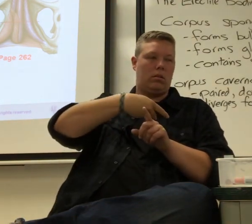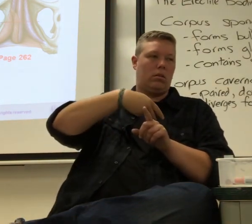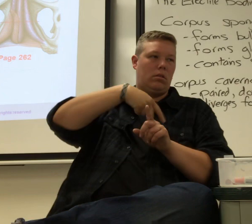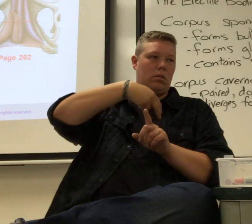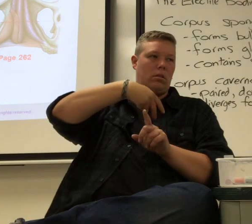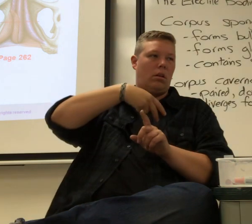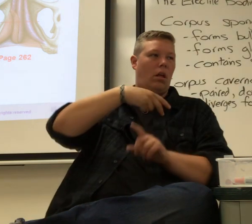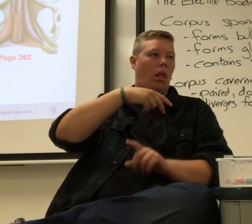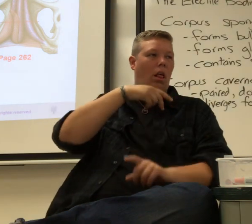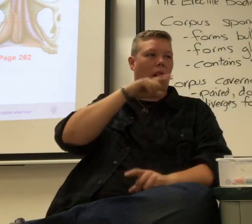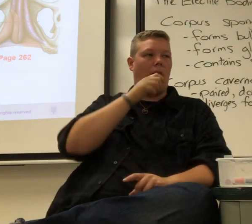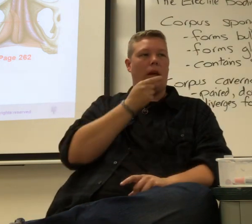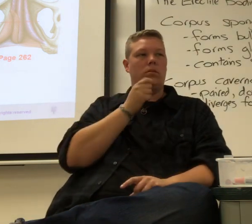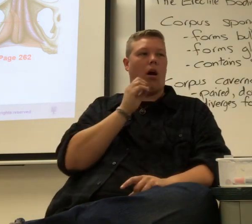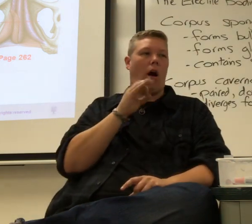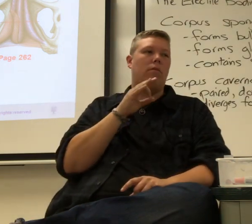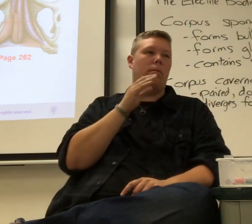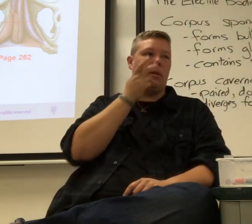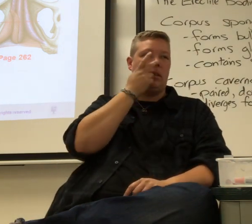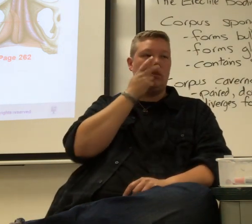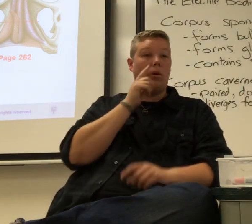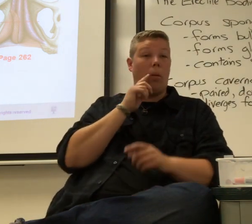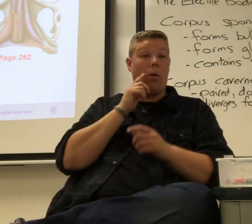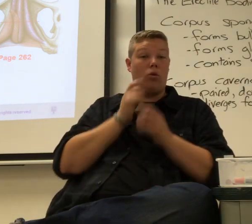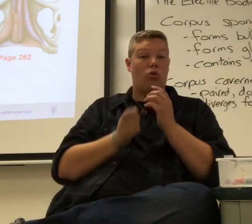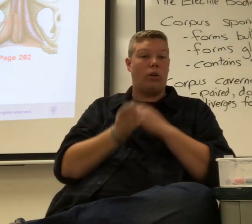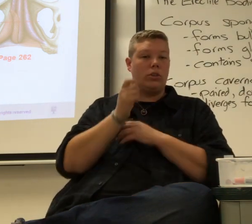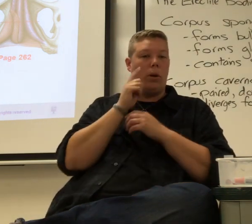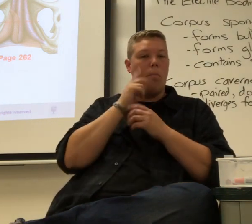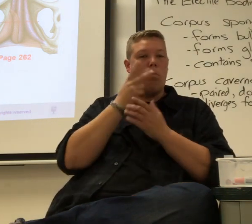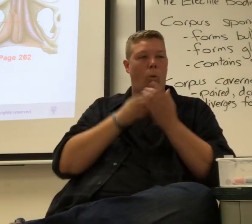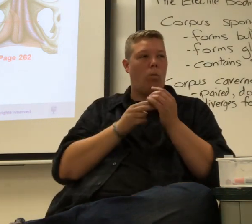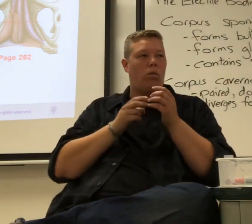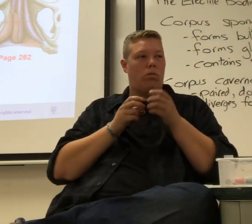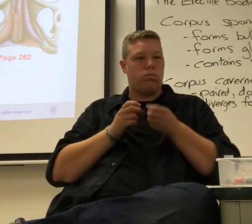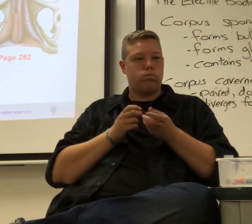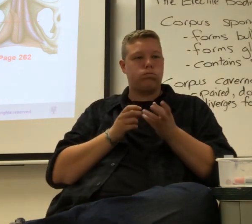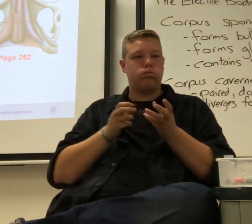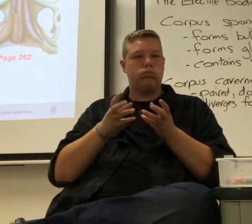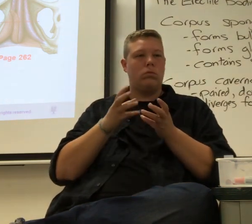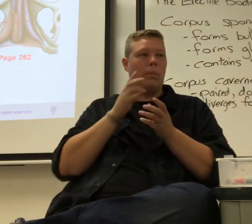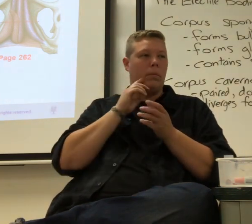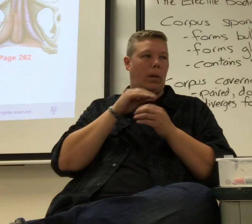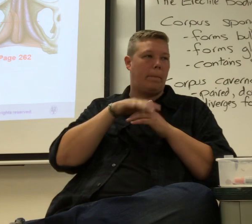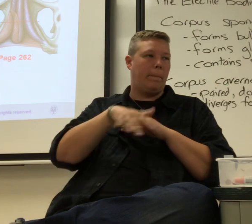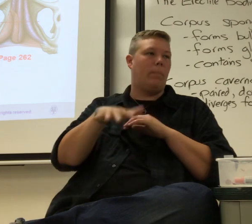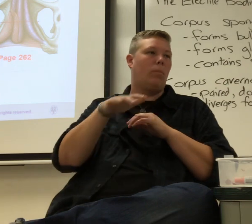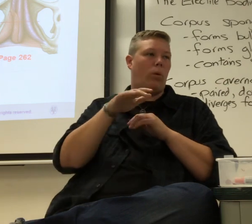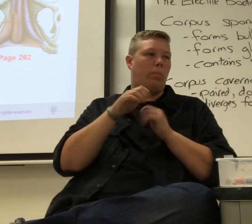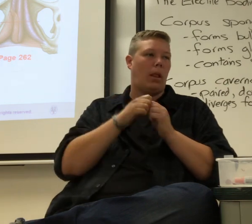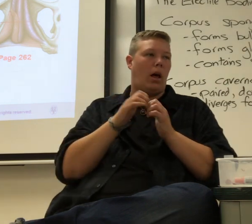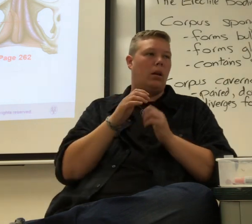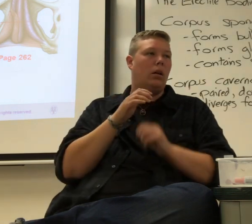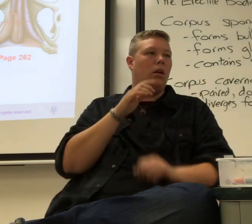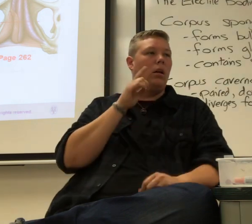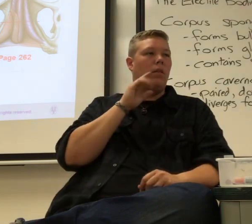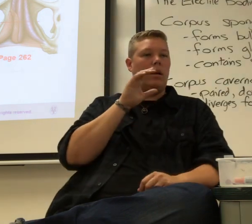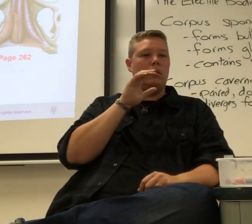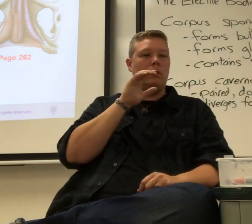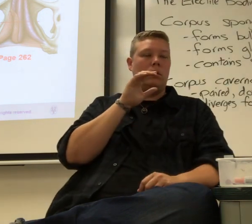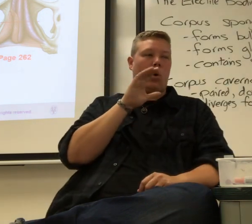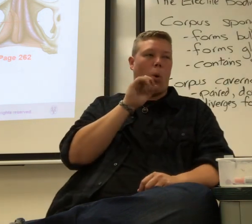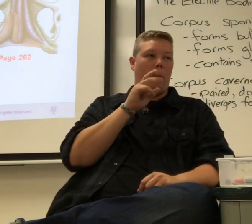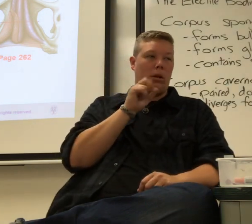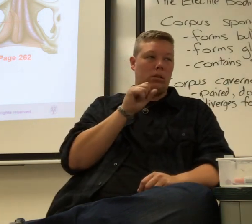During an erection, both erectile bodies become engorged with the blood. The corpus spongiosum, it remains soft